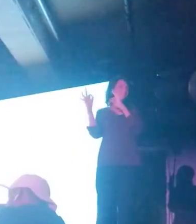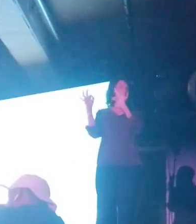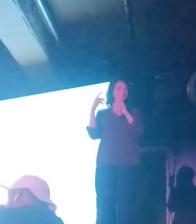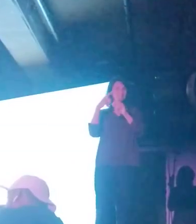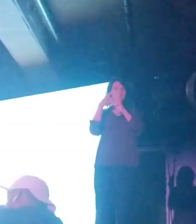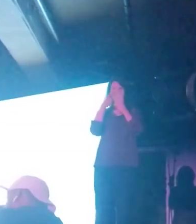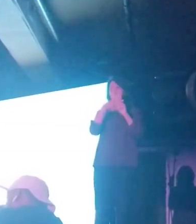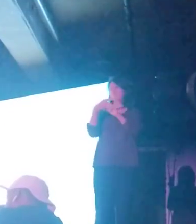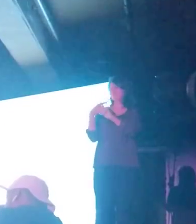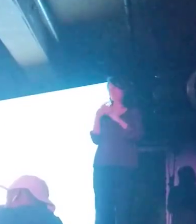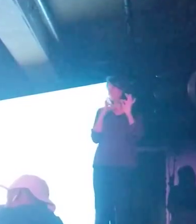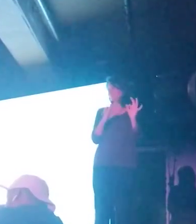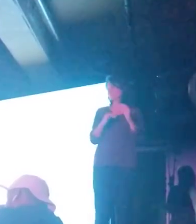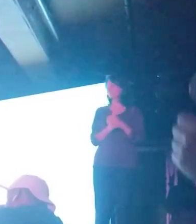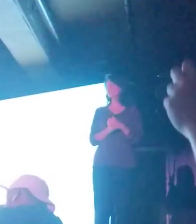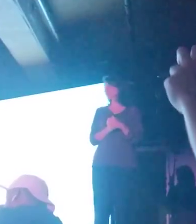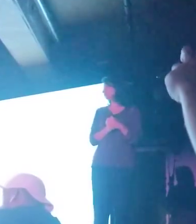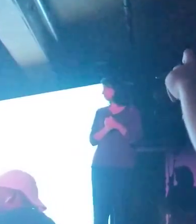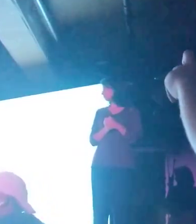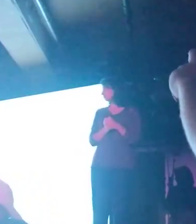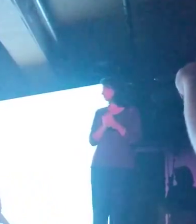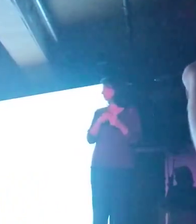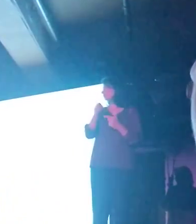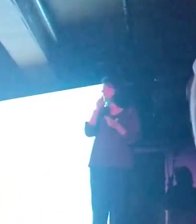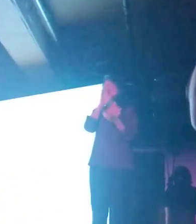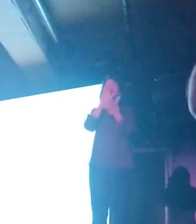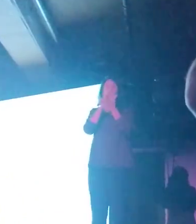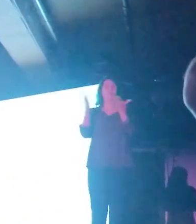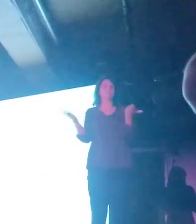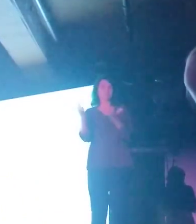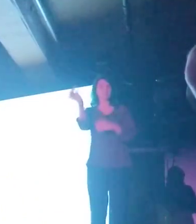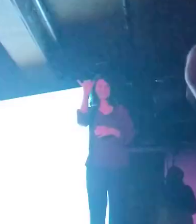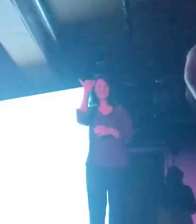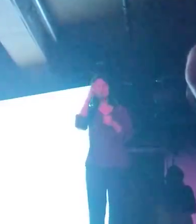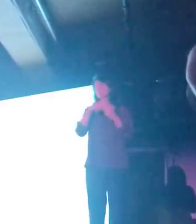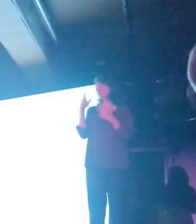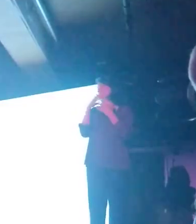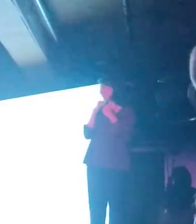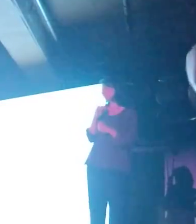that. And we actually have her wife here, Judith, over here today too. So we love you, Judith.